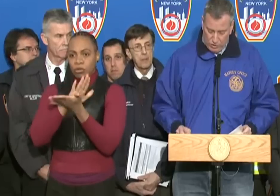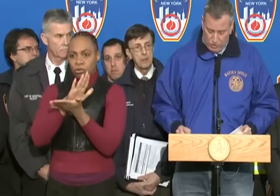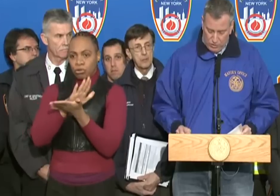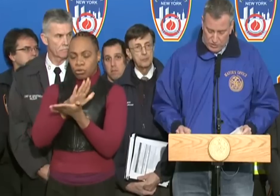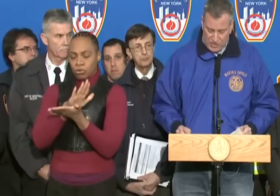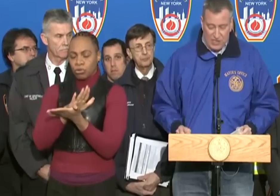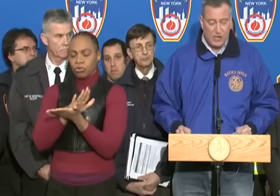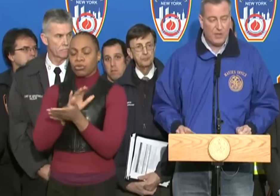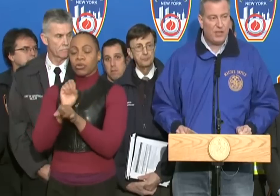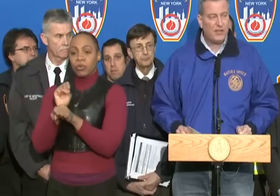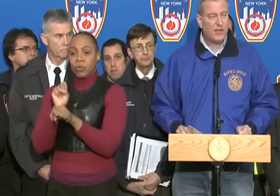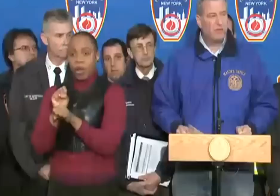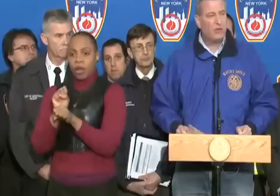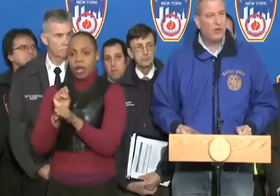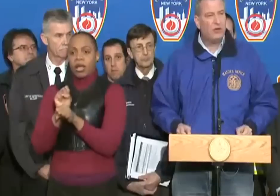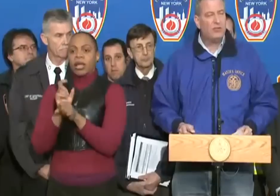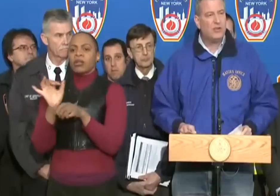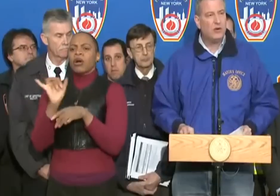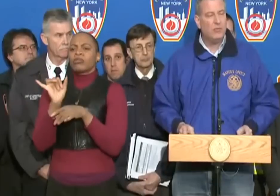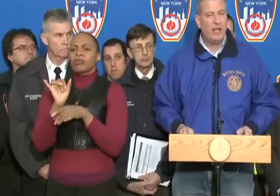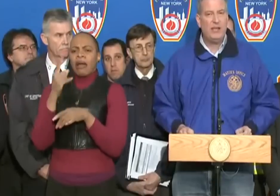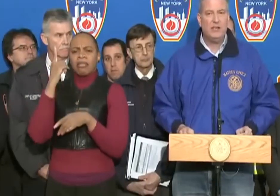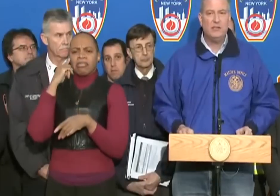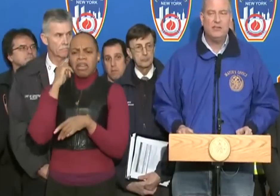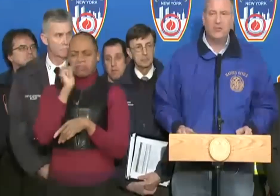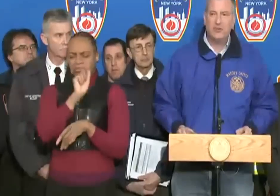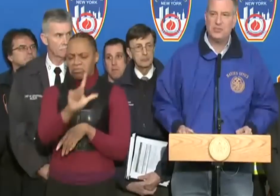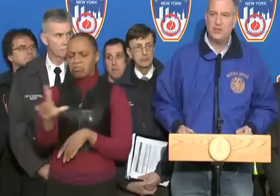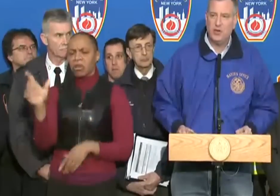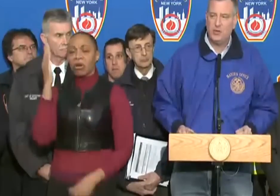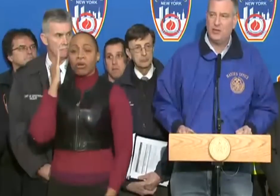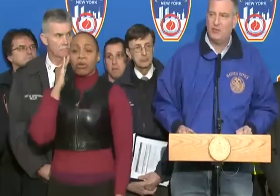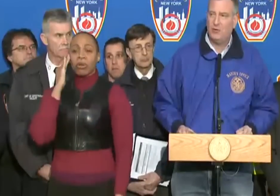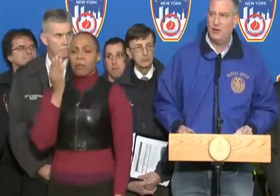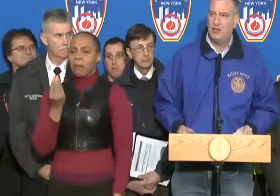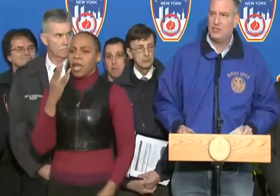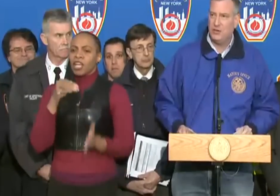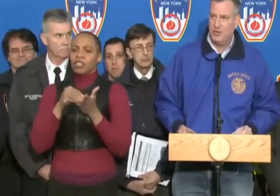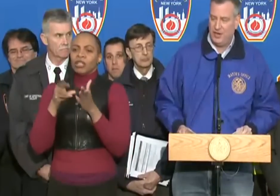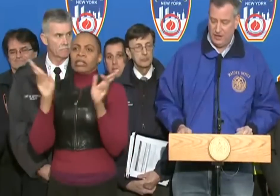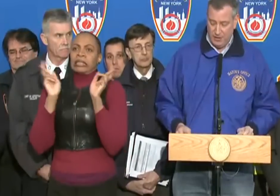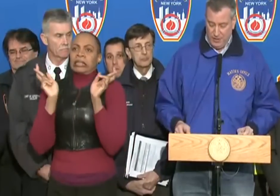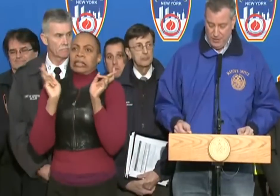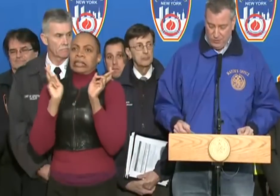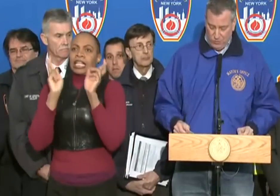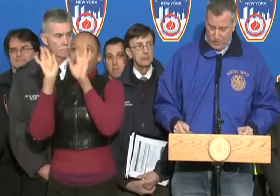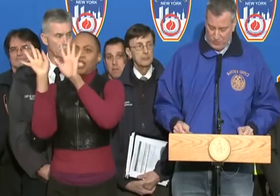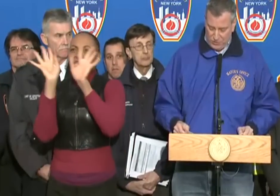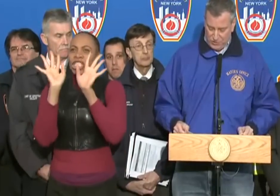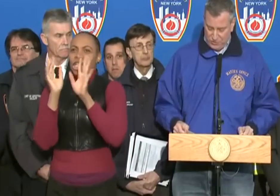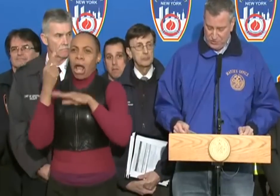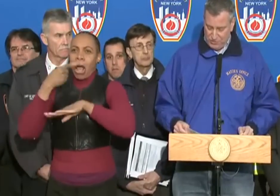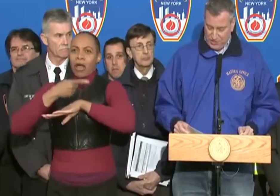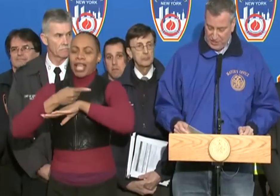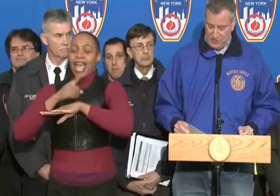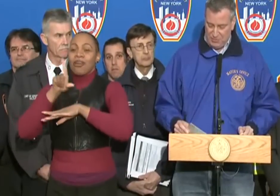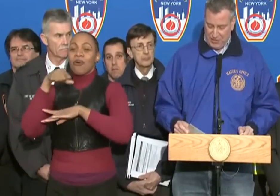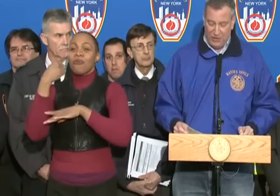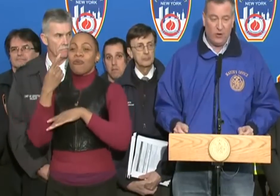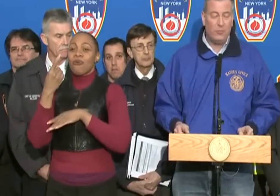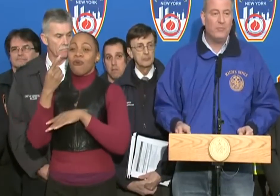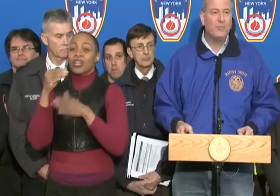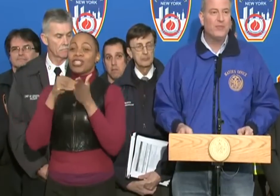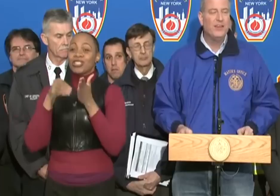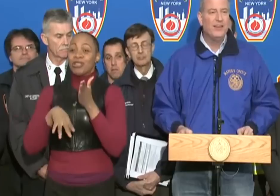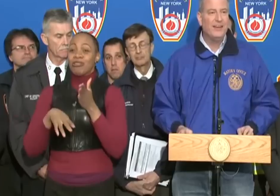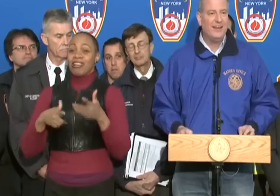I will say something I think everyone knows. There were many students hoping for a snow day. One of those students resides in